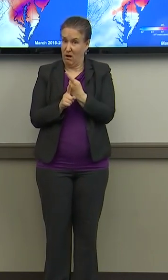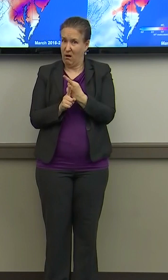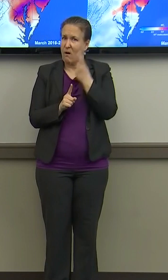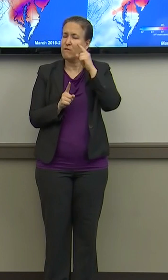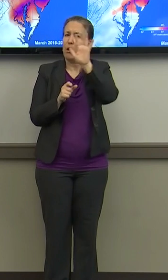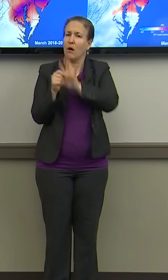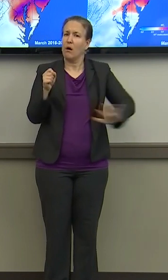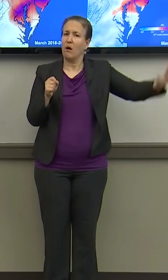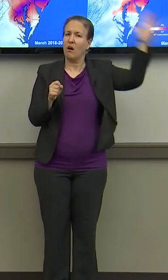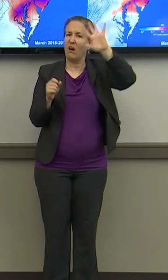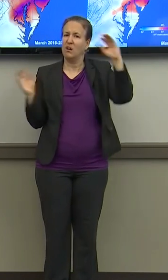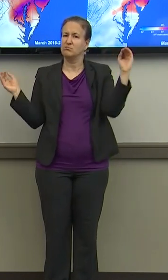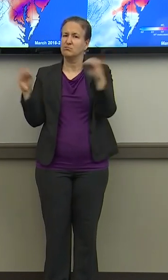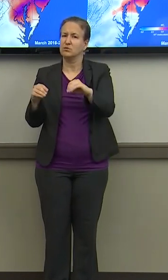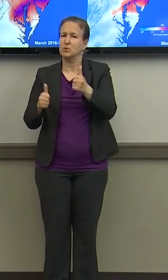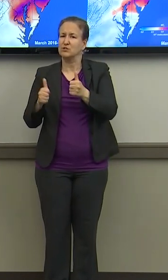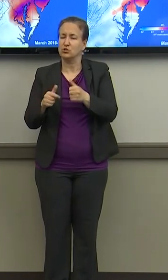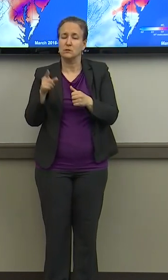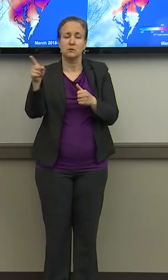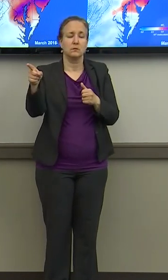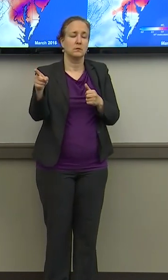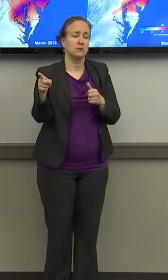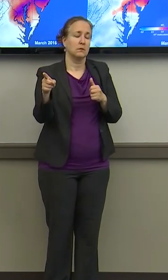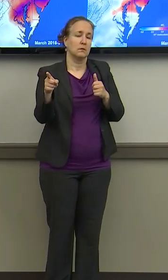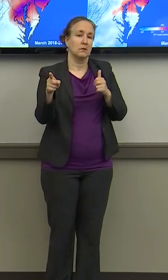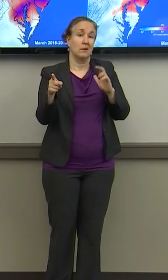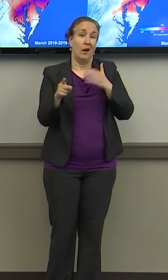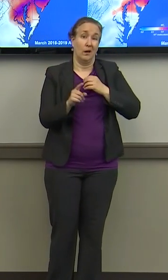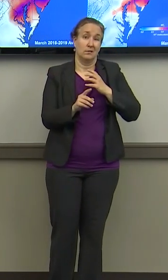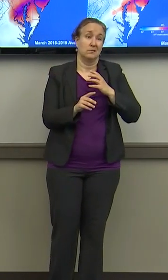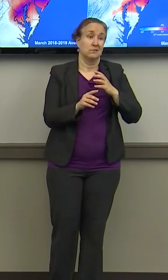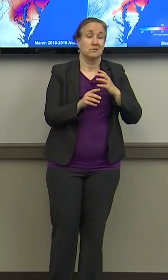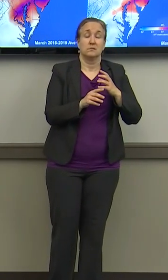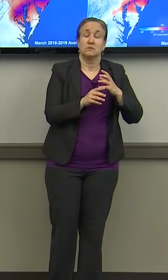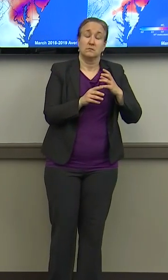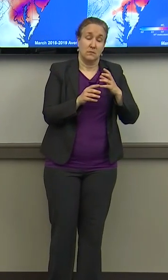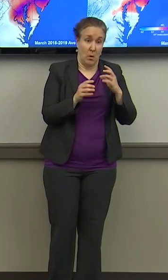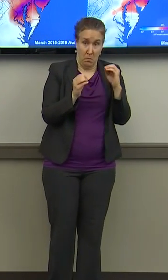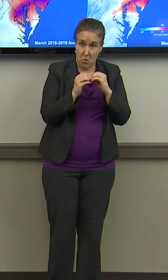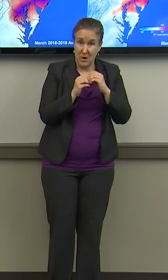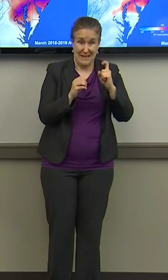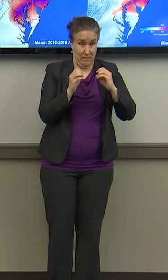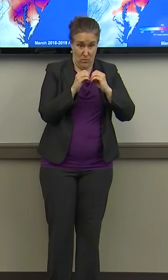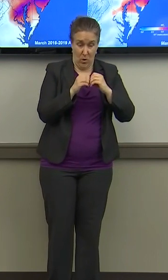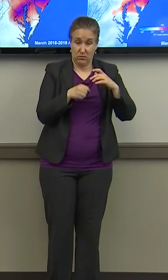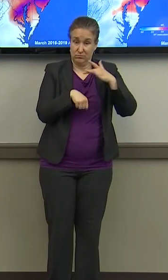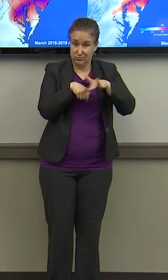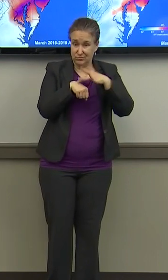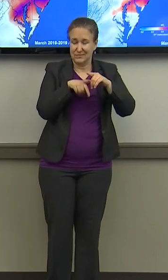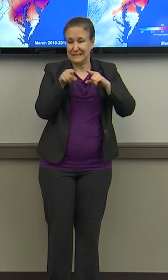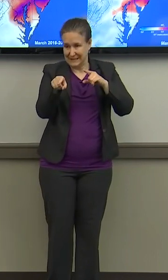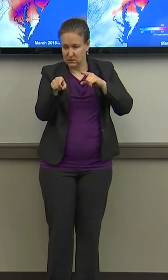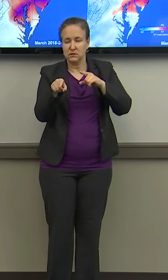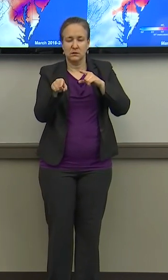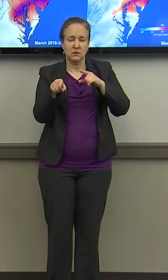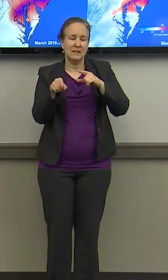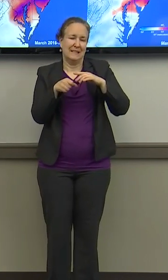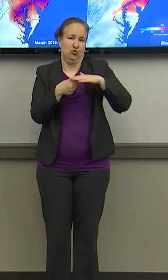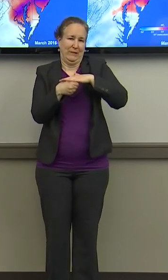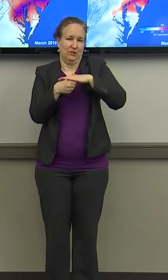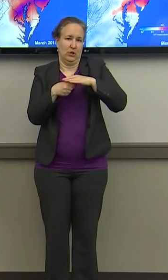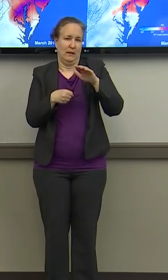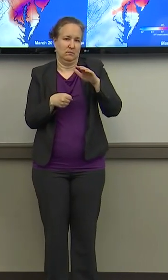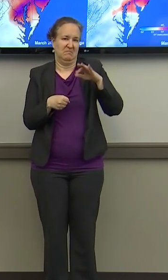the region? Our surge morgue capacity is a regional asset, and it can